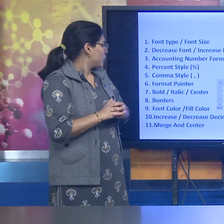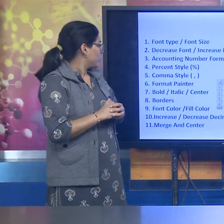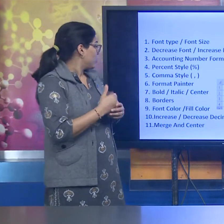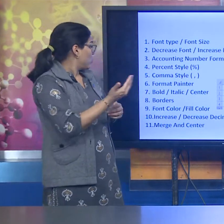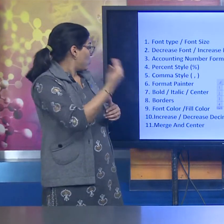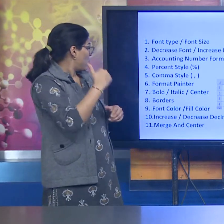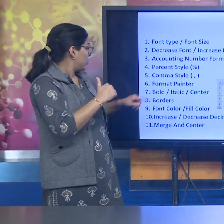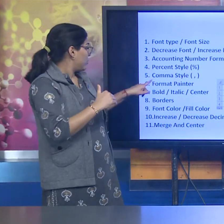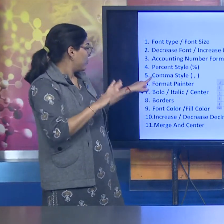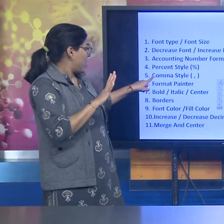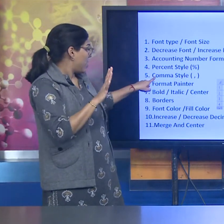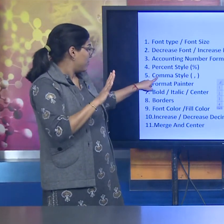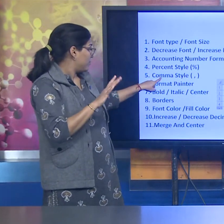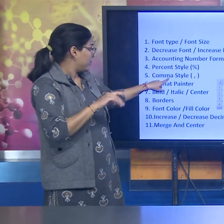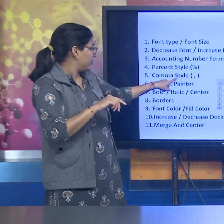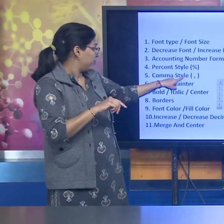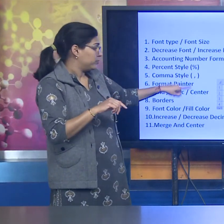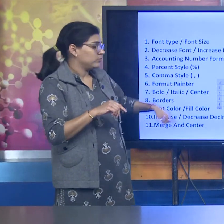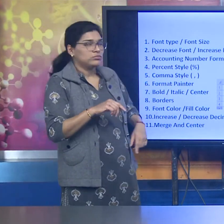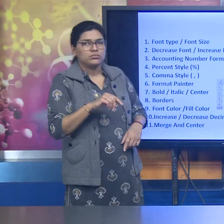percent style.